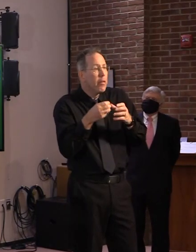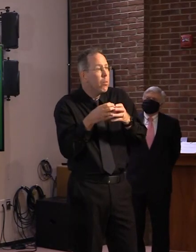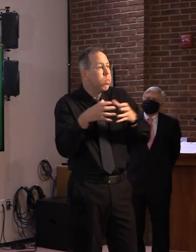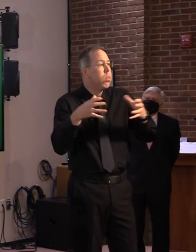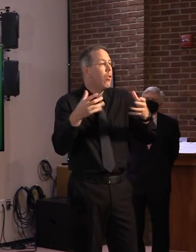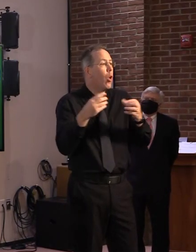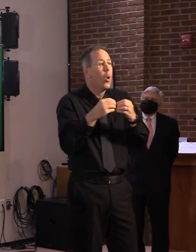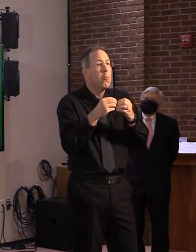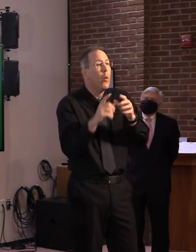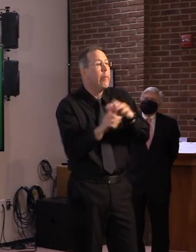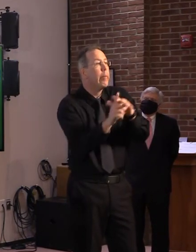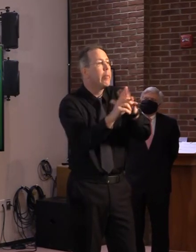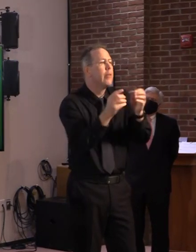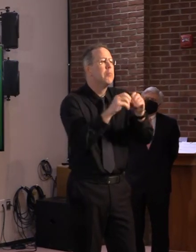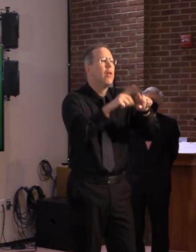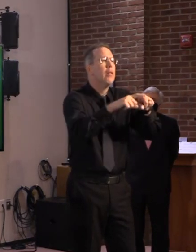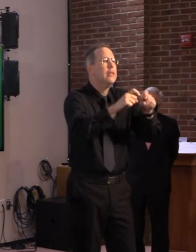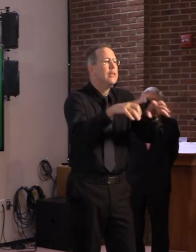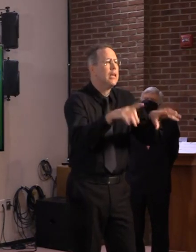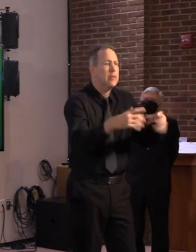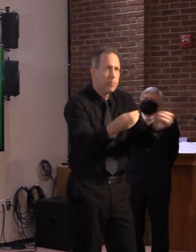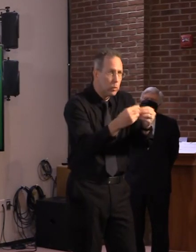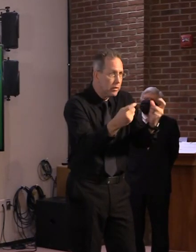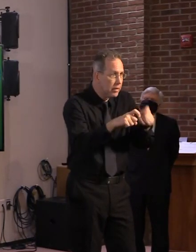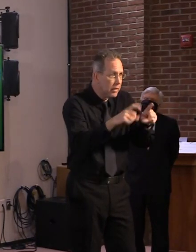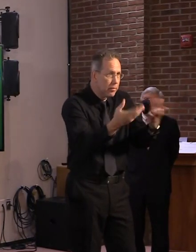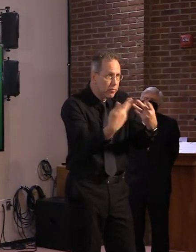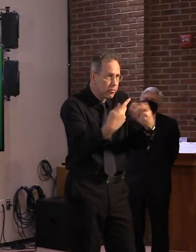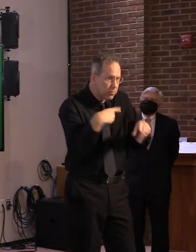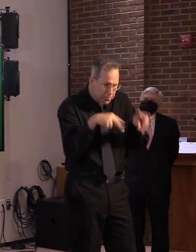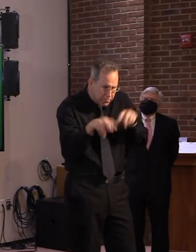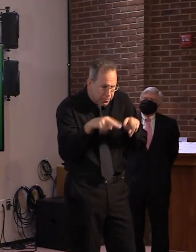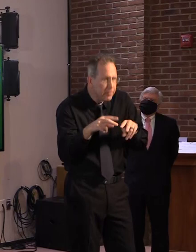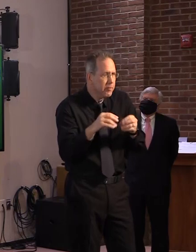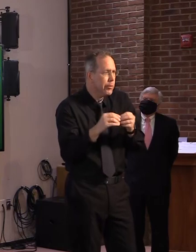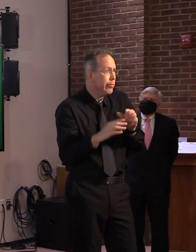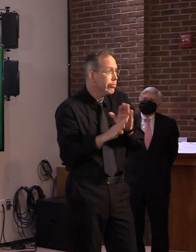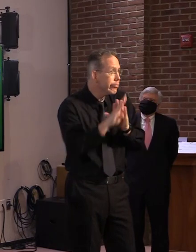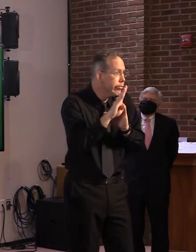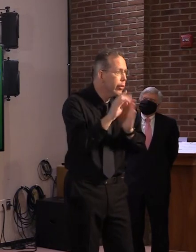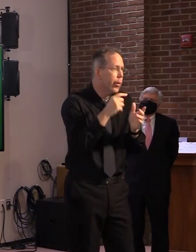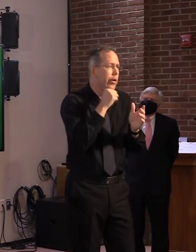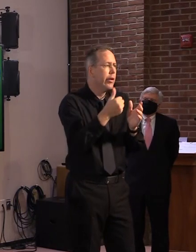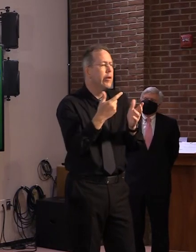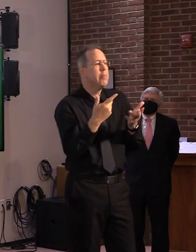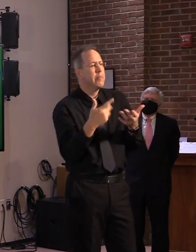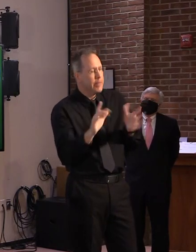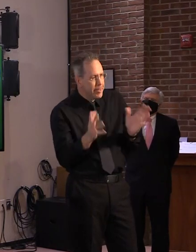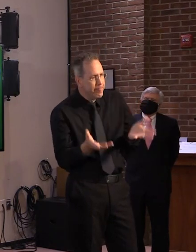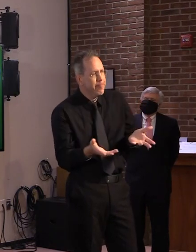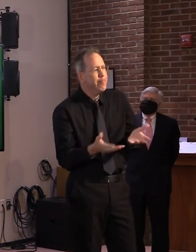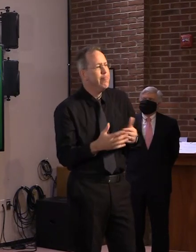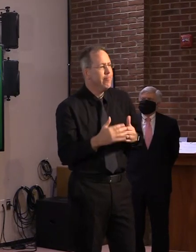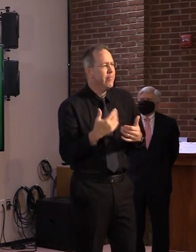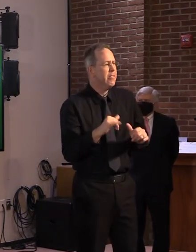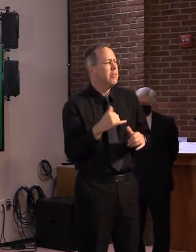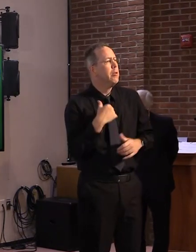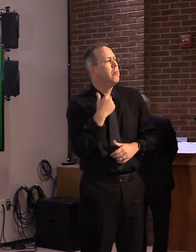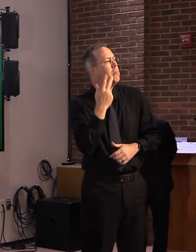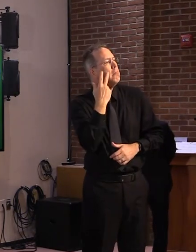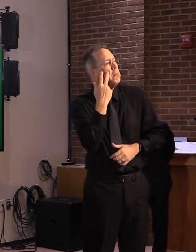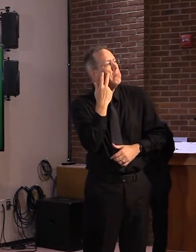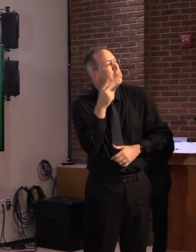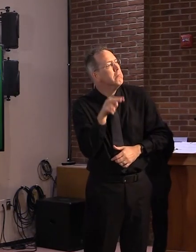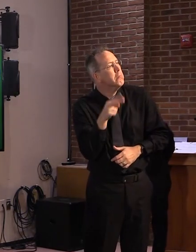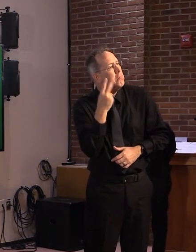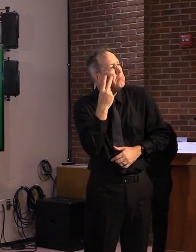with containment, but I would like to see the results of the targeted testing this week, where people